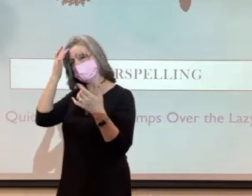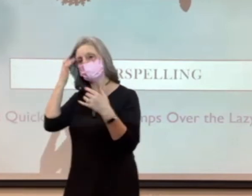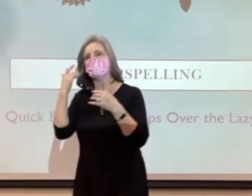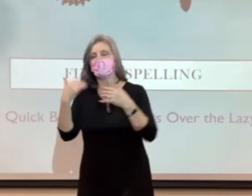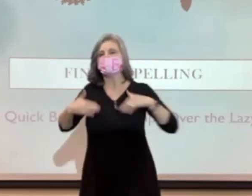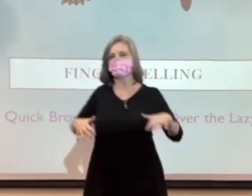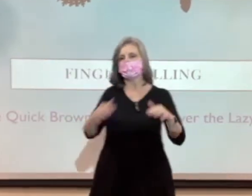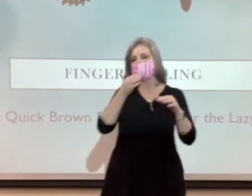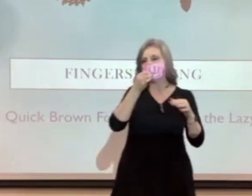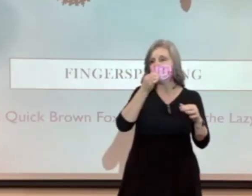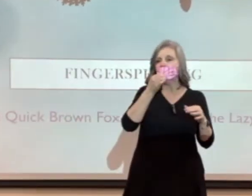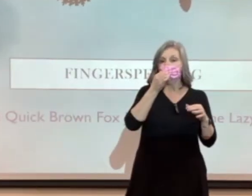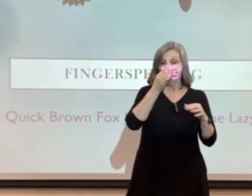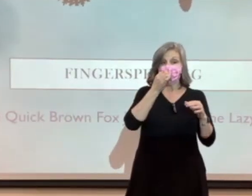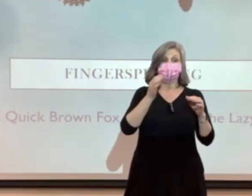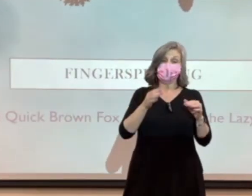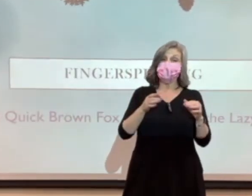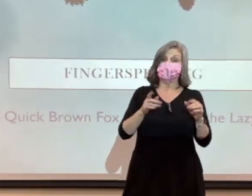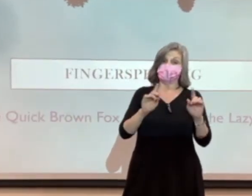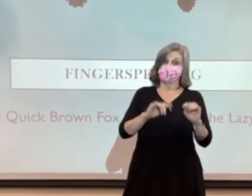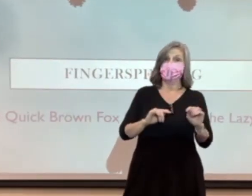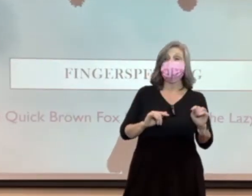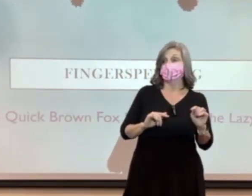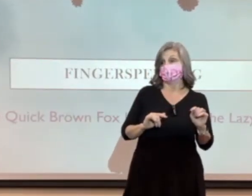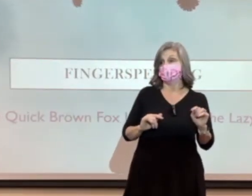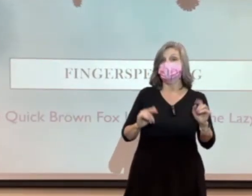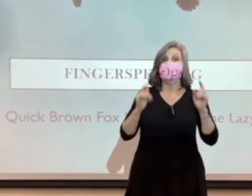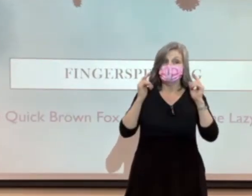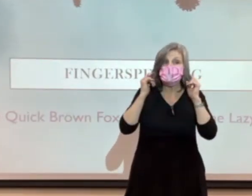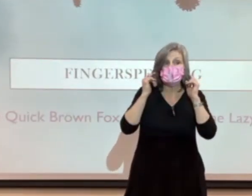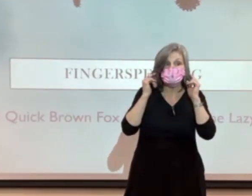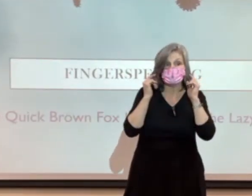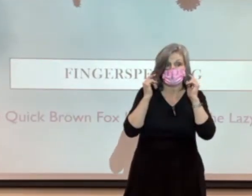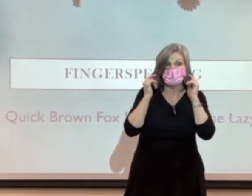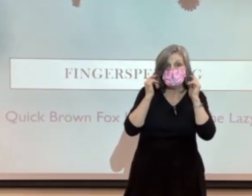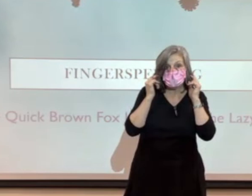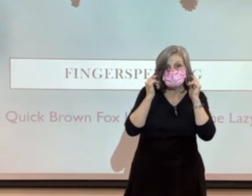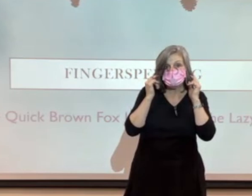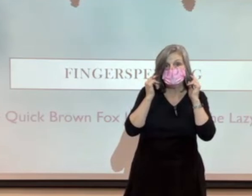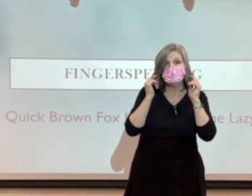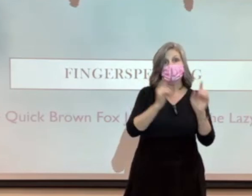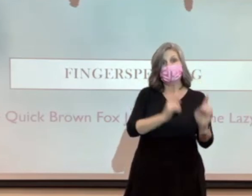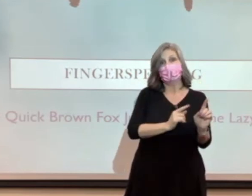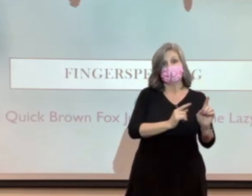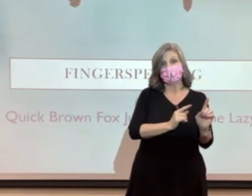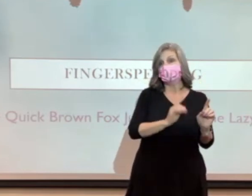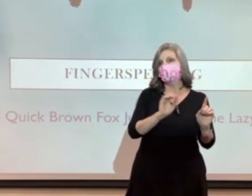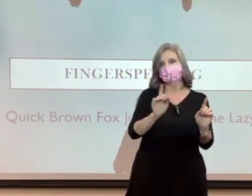some of our other abilities. But unfortunately for the younger generation who only knows those AirPods, they're going to go hard of hearing much